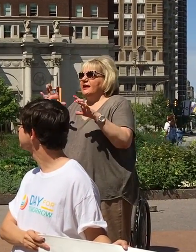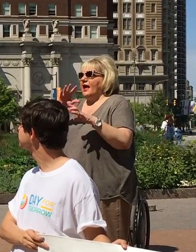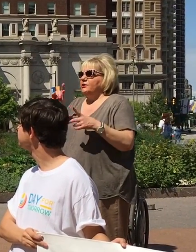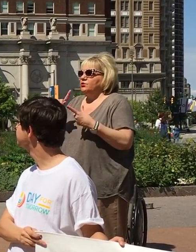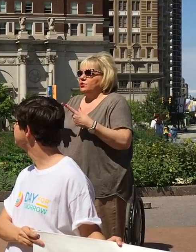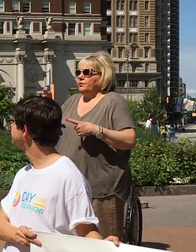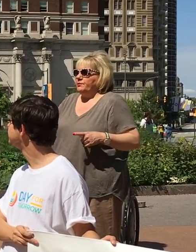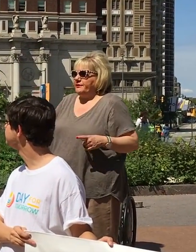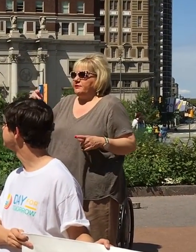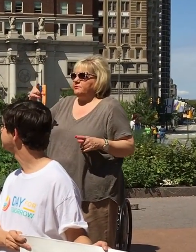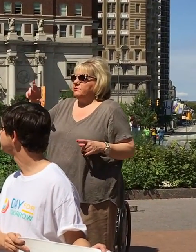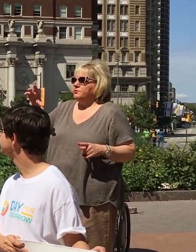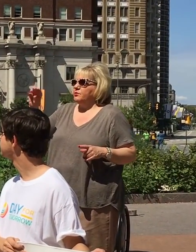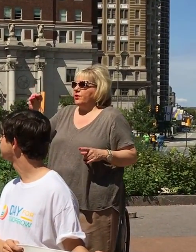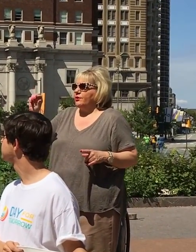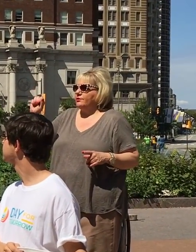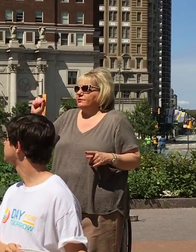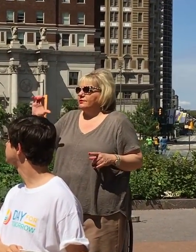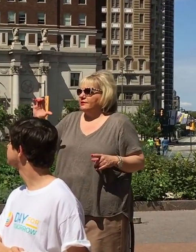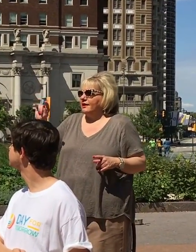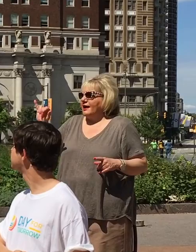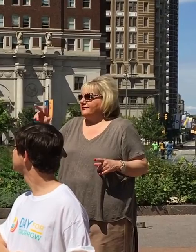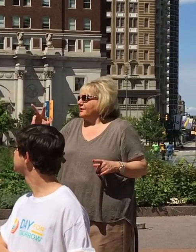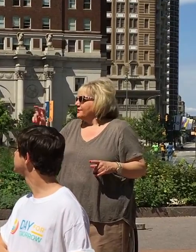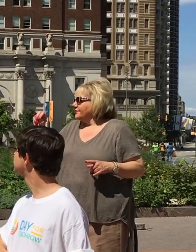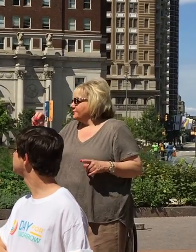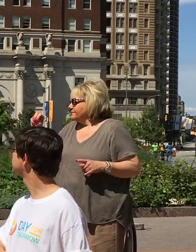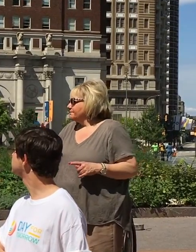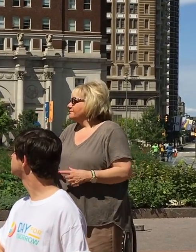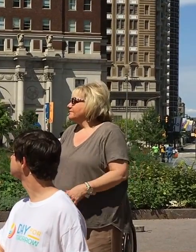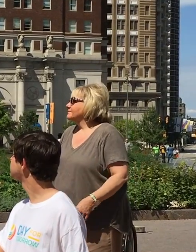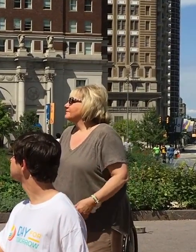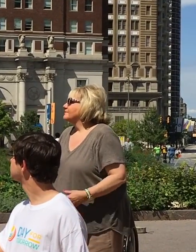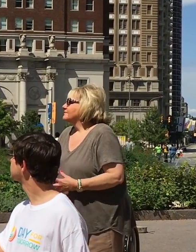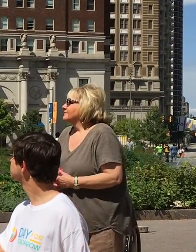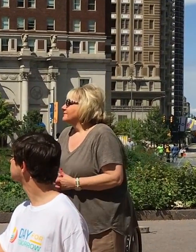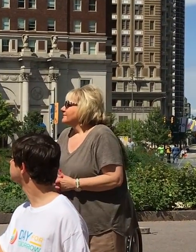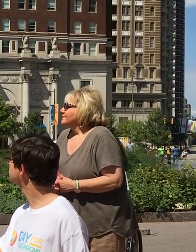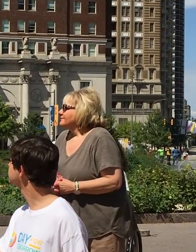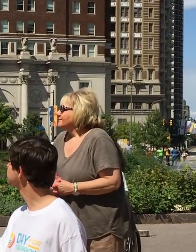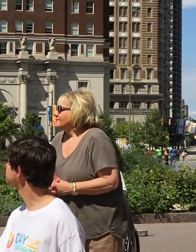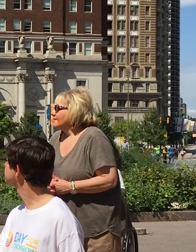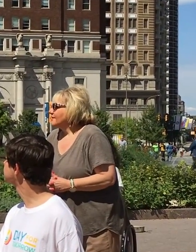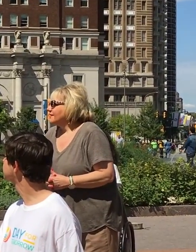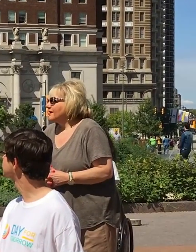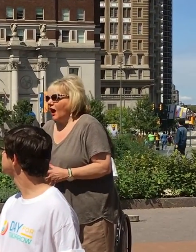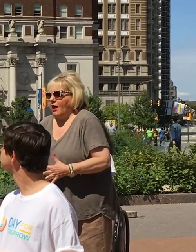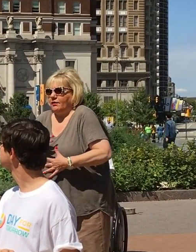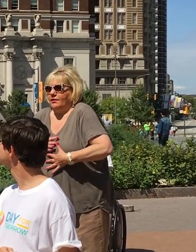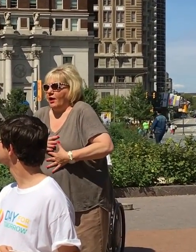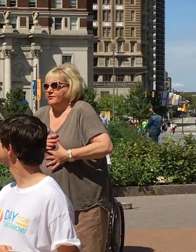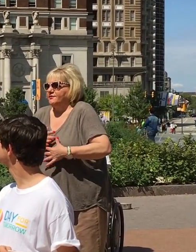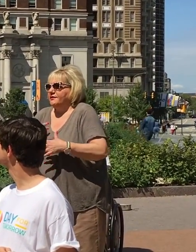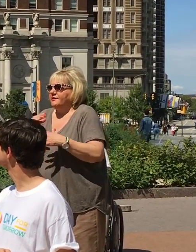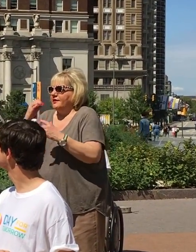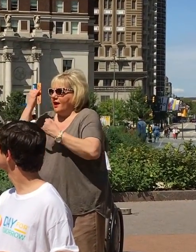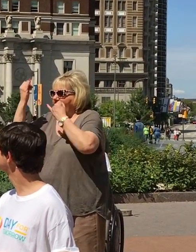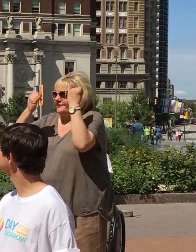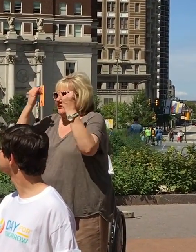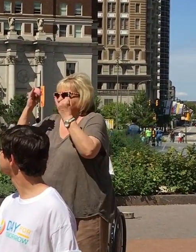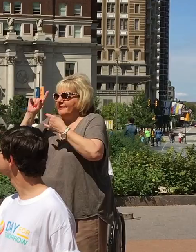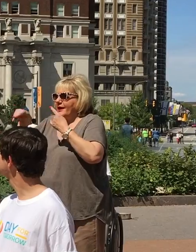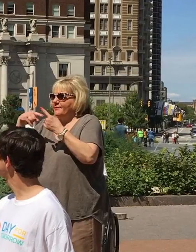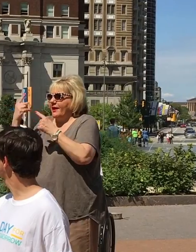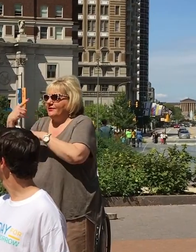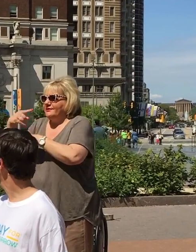it. I love the fact that we're going to be doing a Day for Tomorrow. I think it's